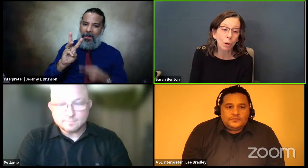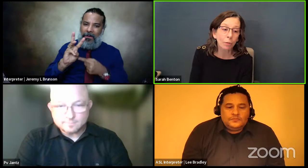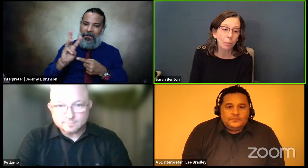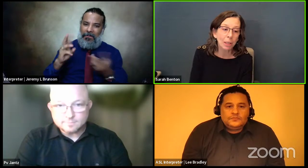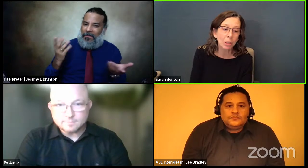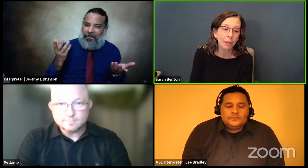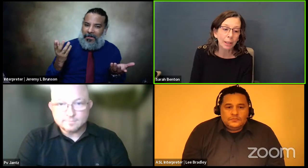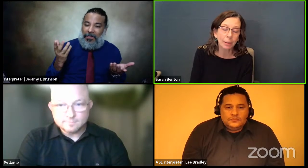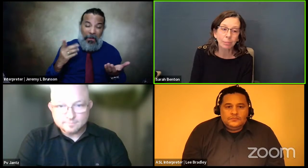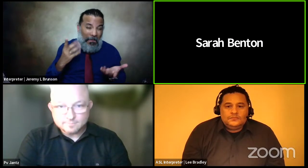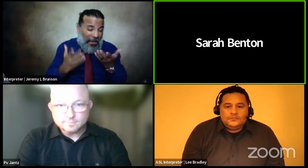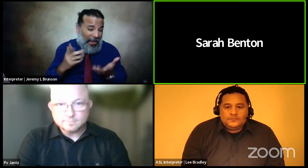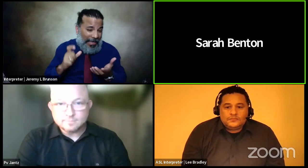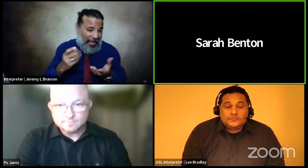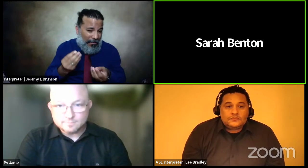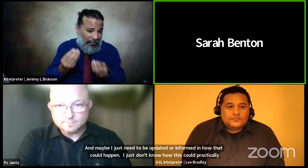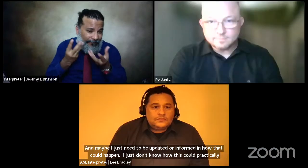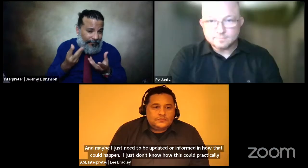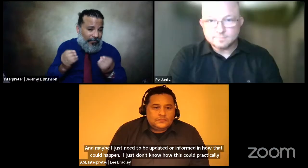just like more information on that.